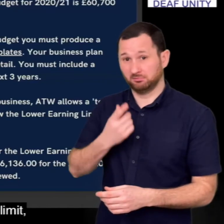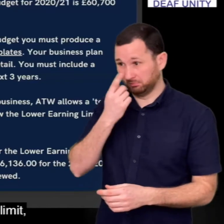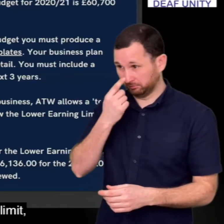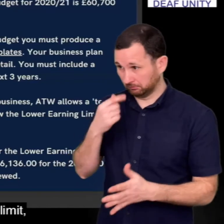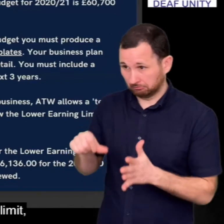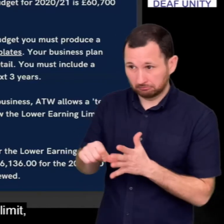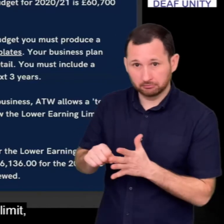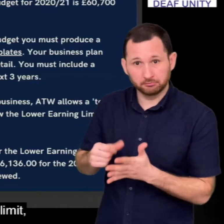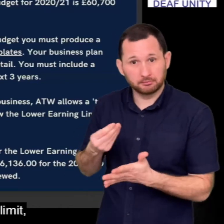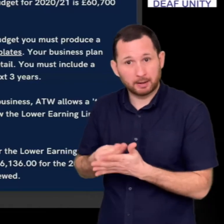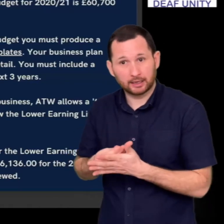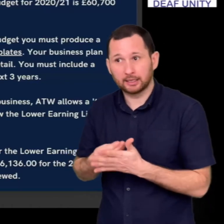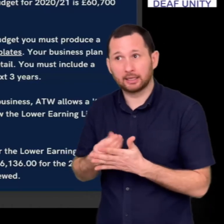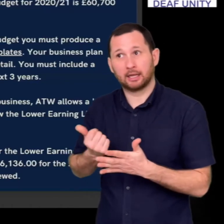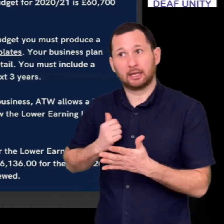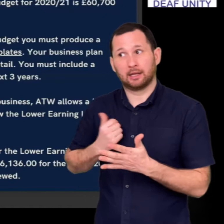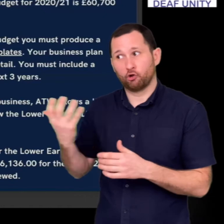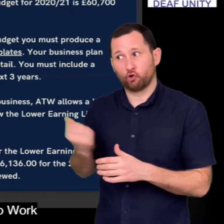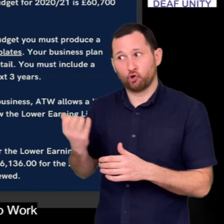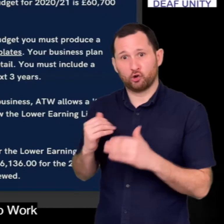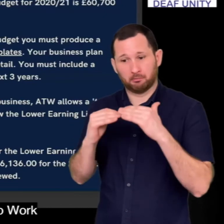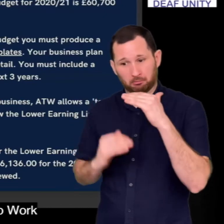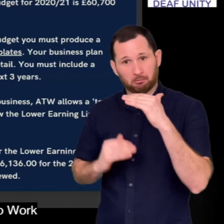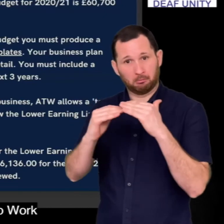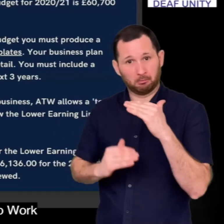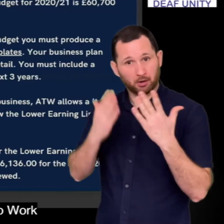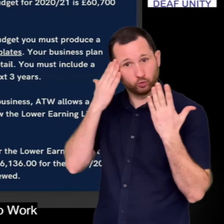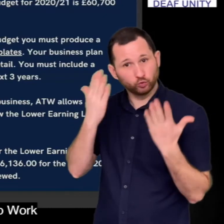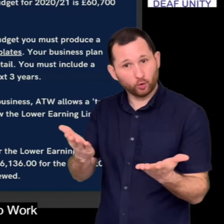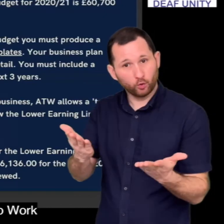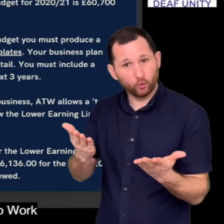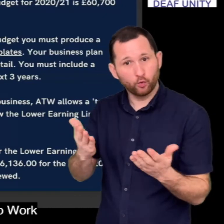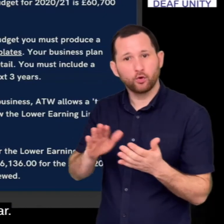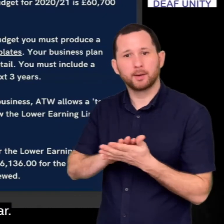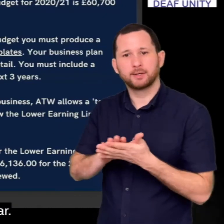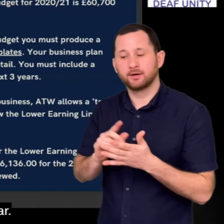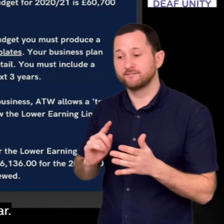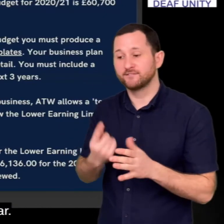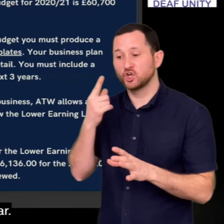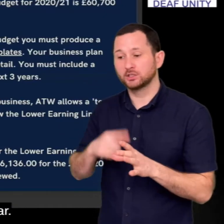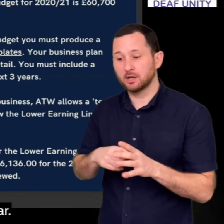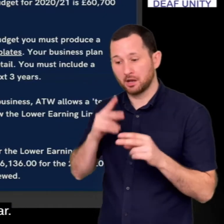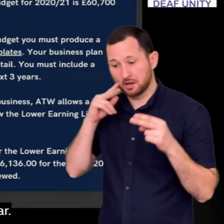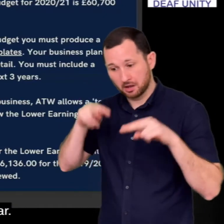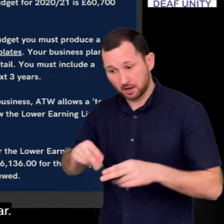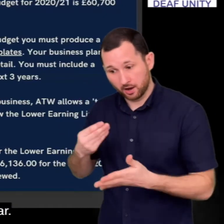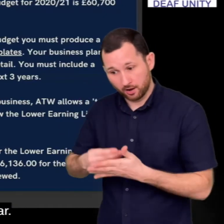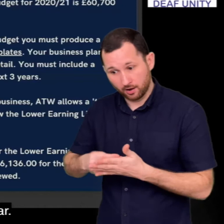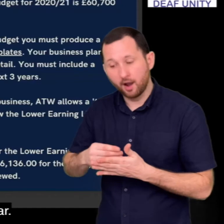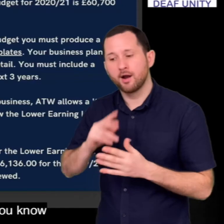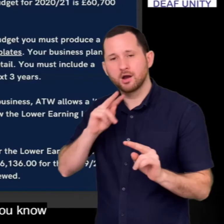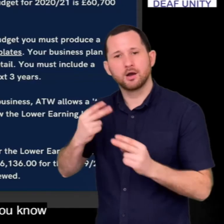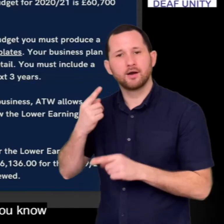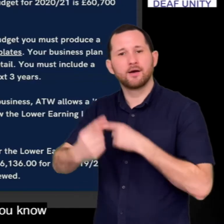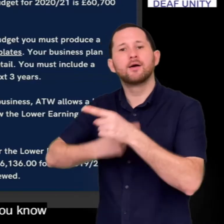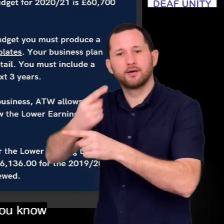lower earning limit, but Access to Work will renew your budget for another year. So